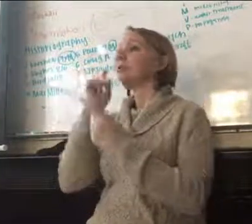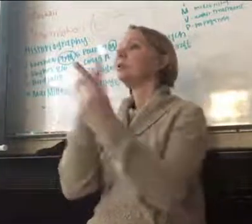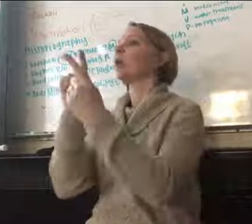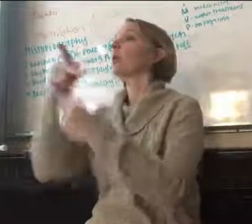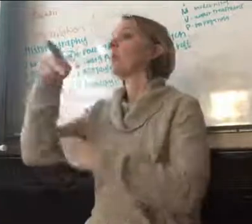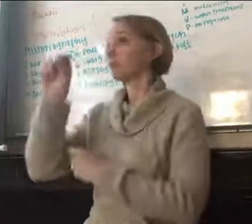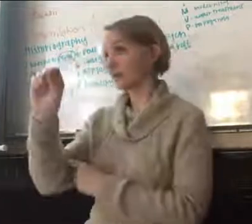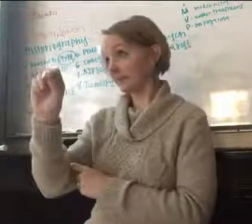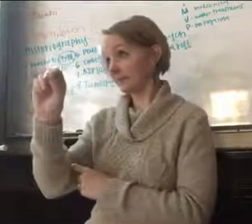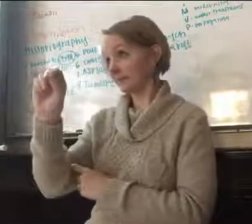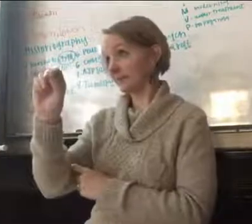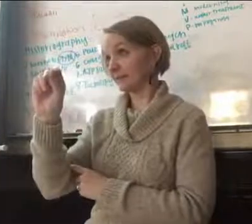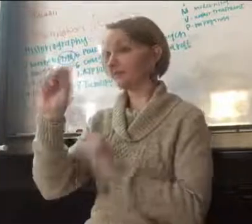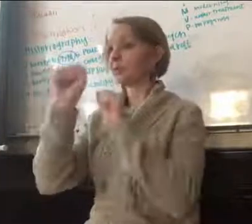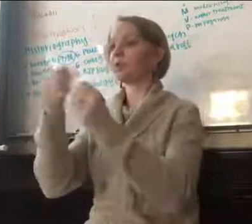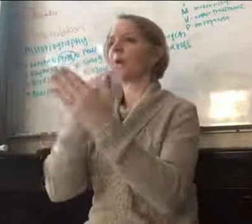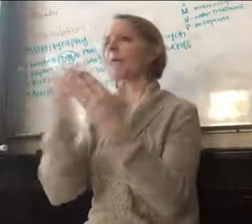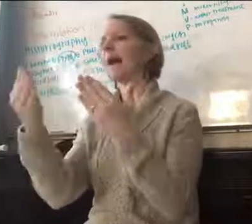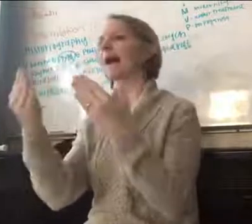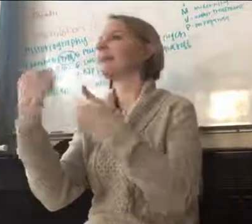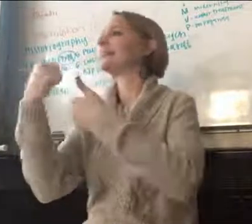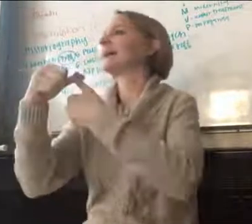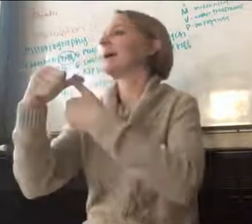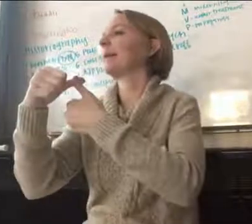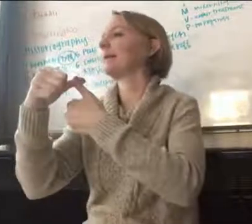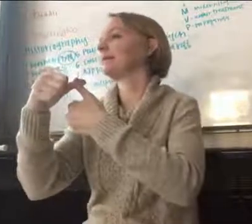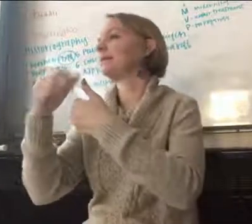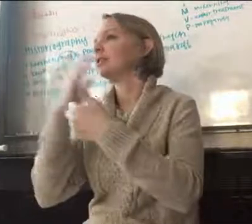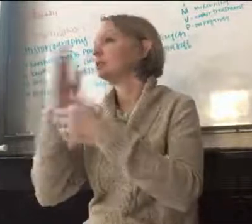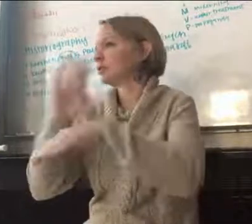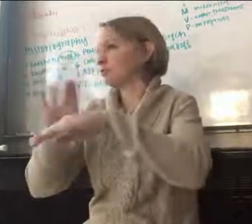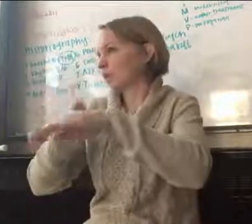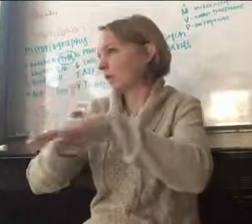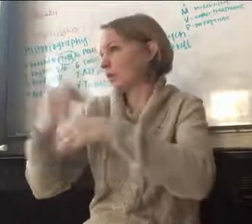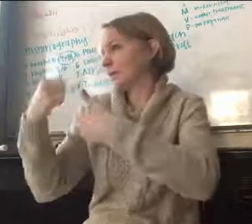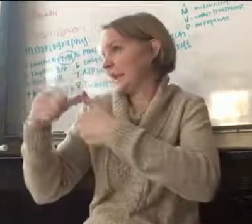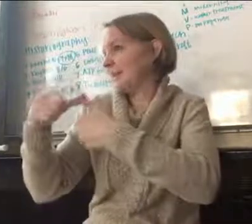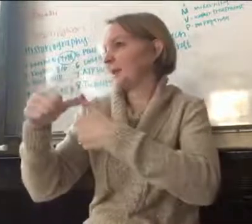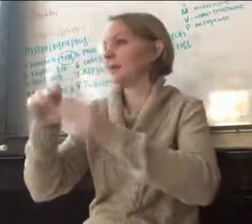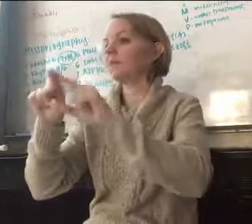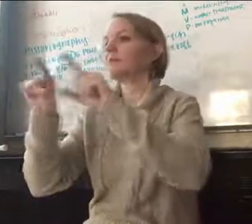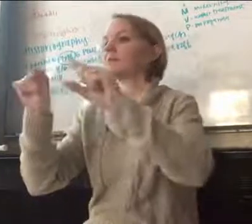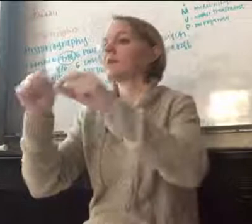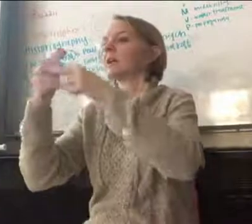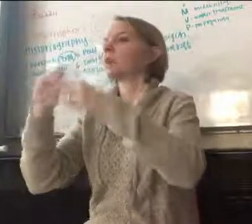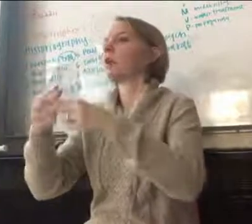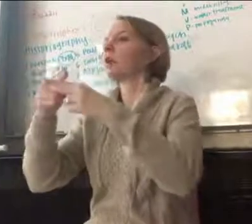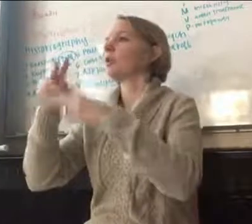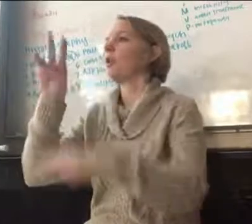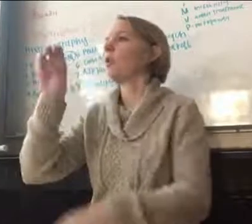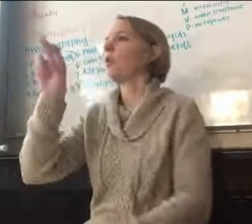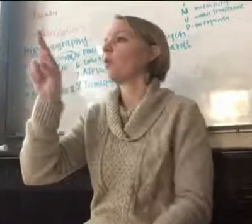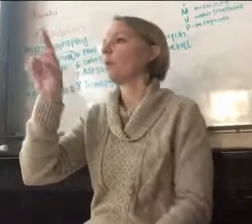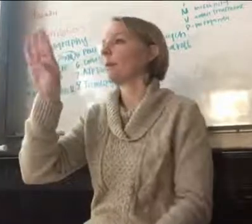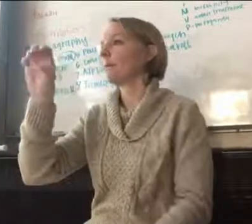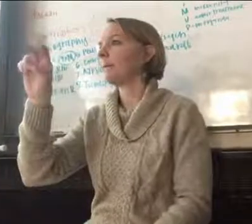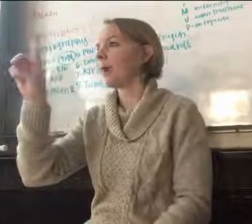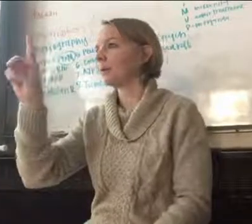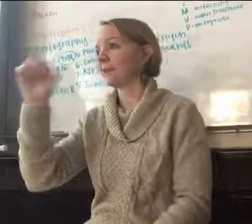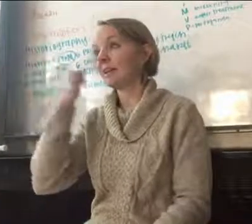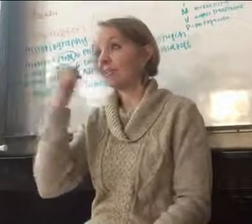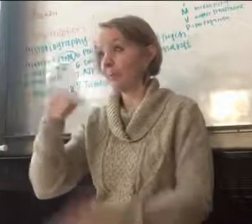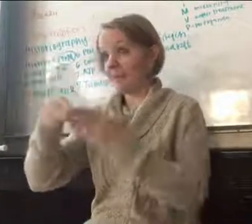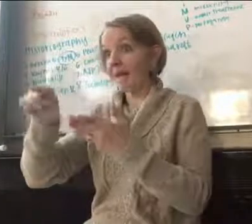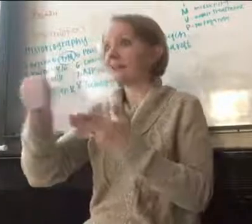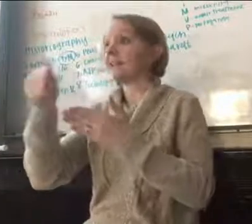post office, you can buy this stamp. It's not a letter stamp, but this stamp that is known as a war bond. So if you pay $10